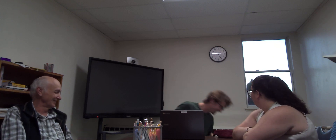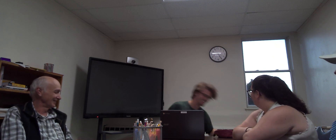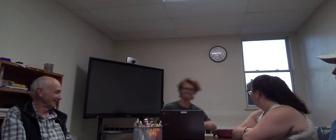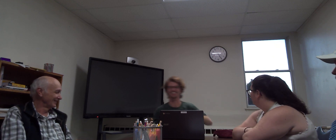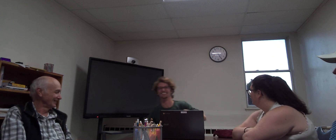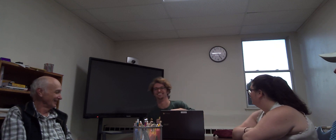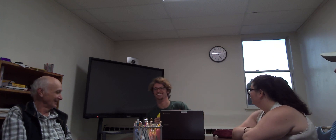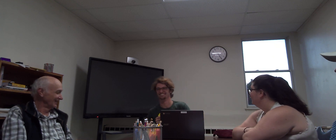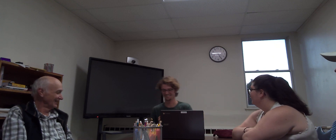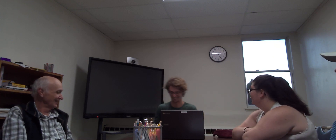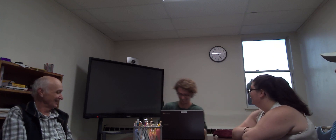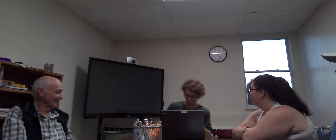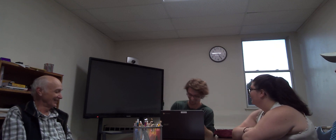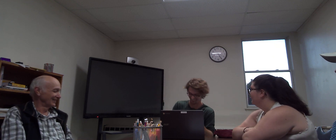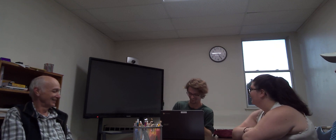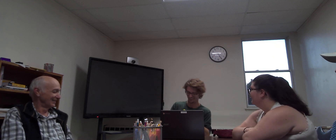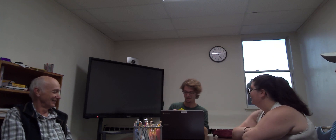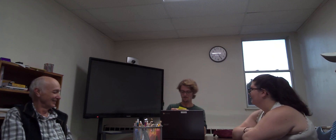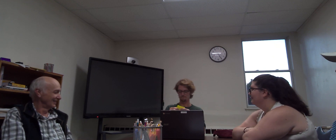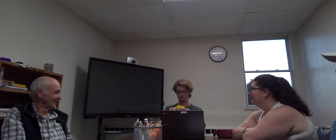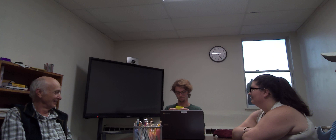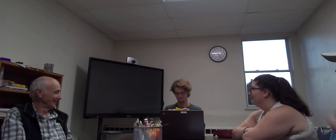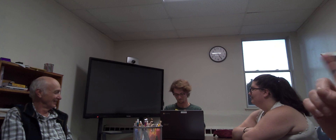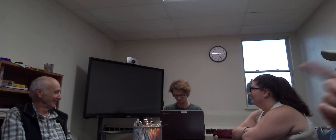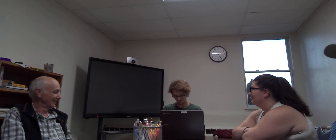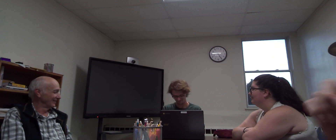You hate it when I have something weird to do. But Where?